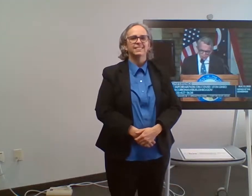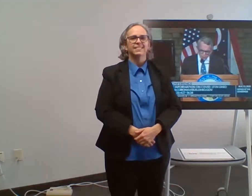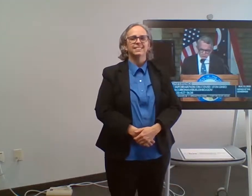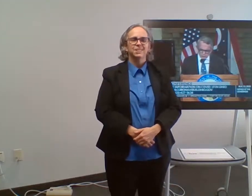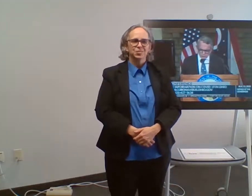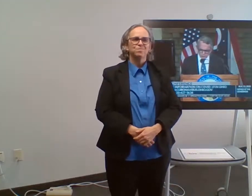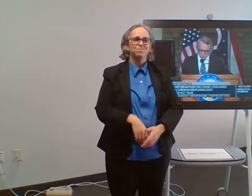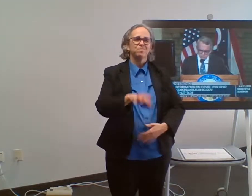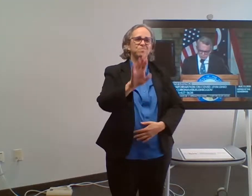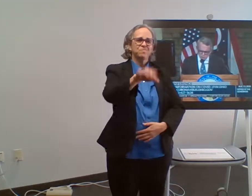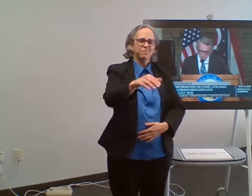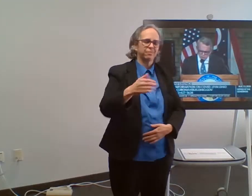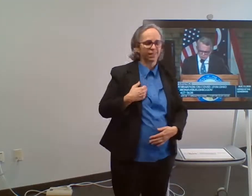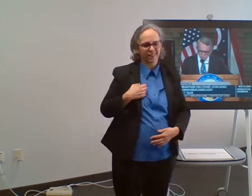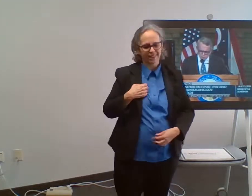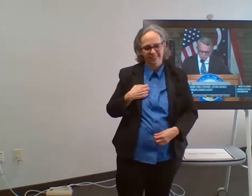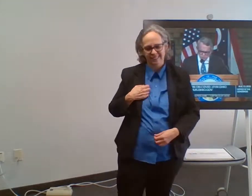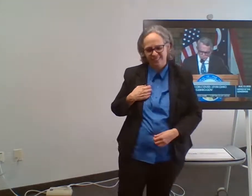there are